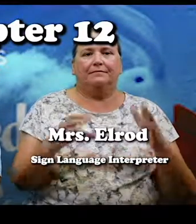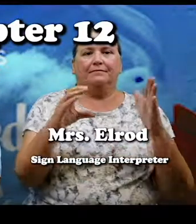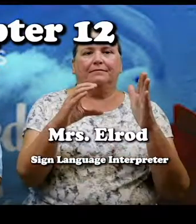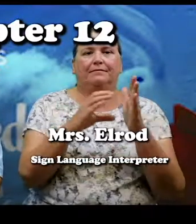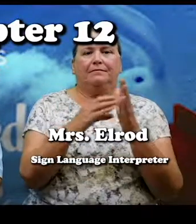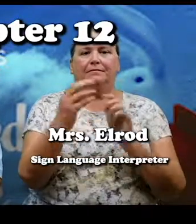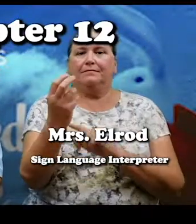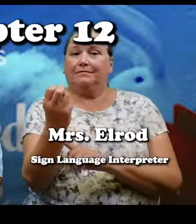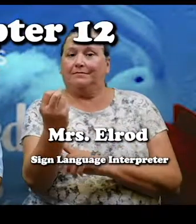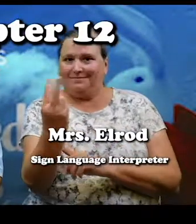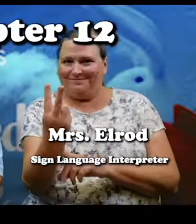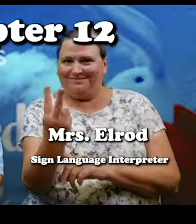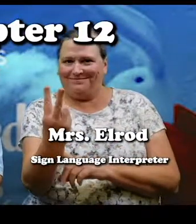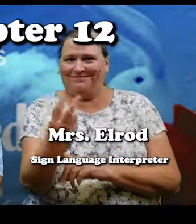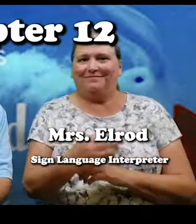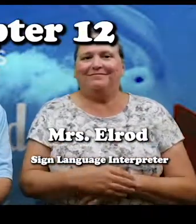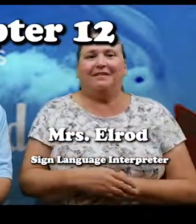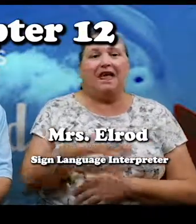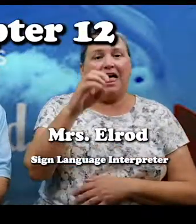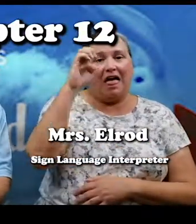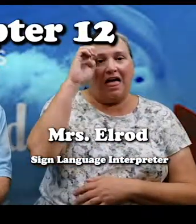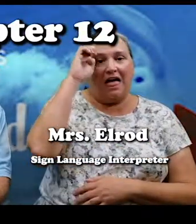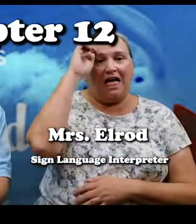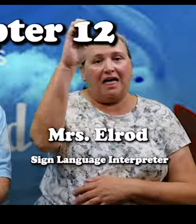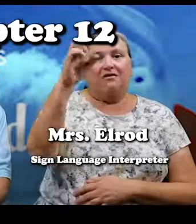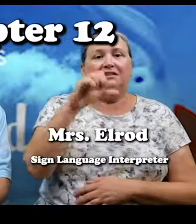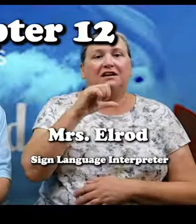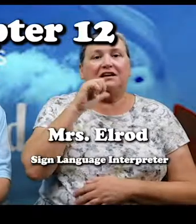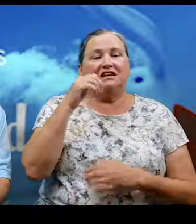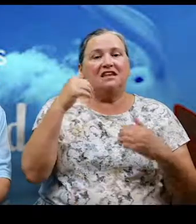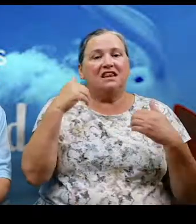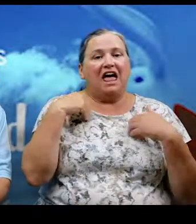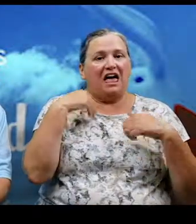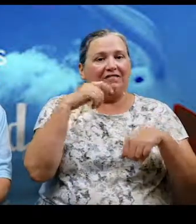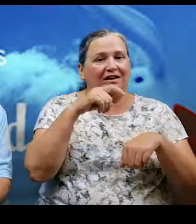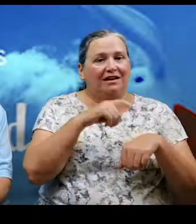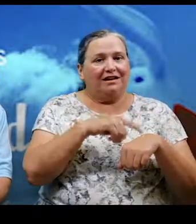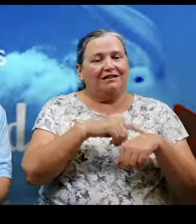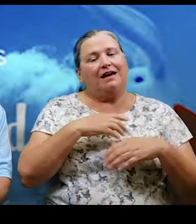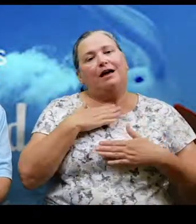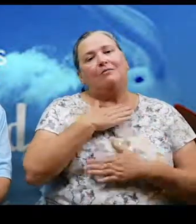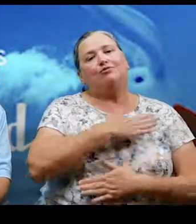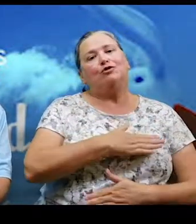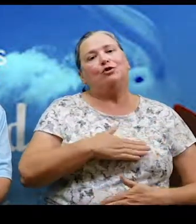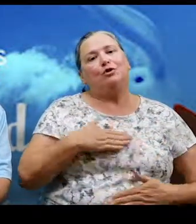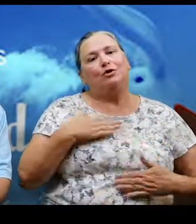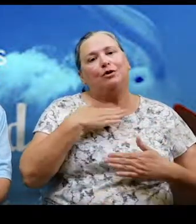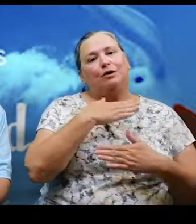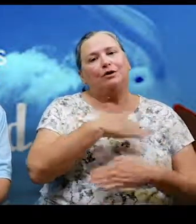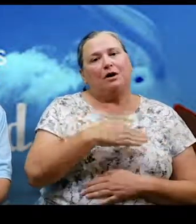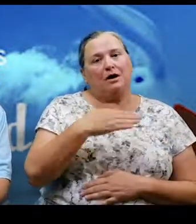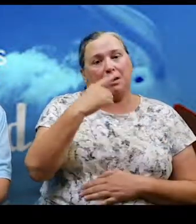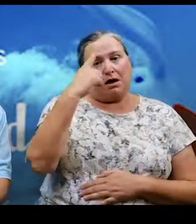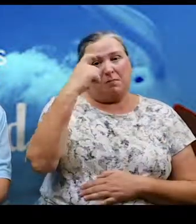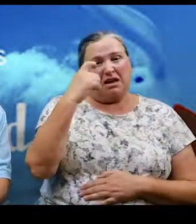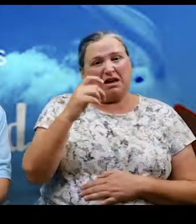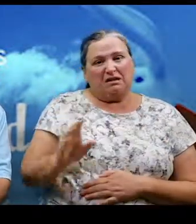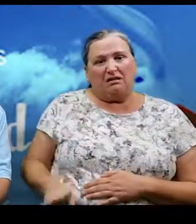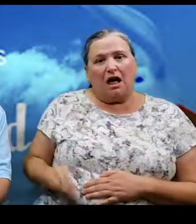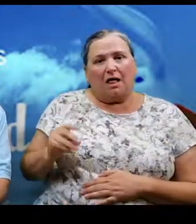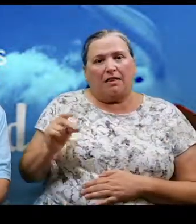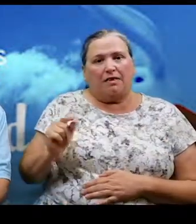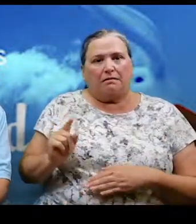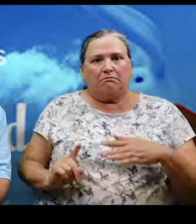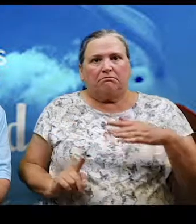Chapter 12. Edward did not have much time to savor the light, for the dog suddenly appeared above him, dark